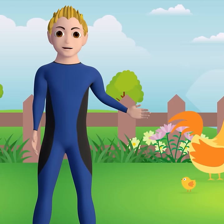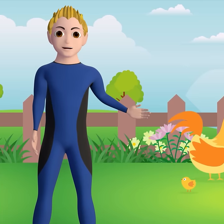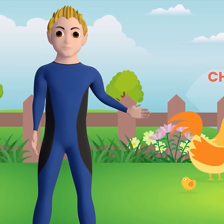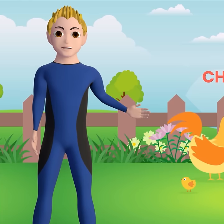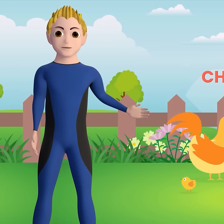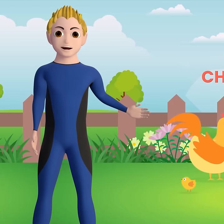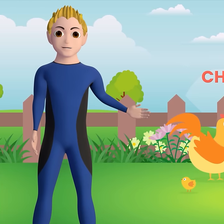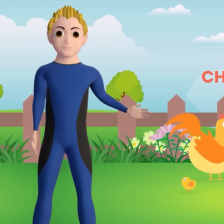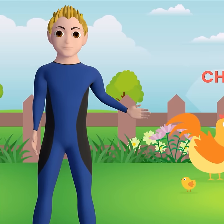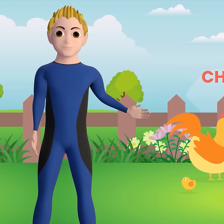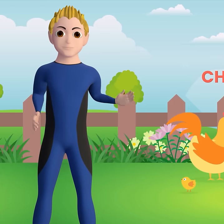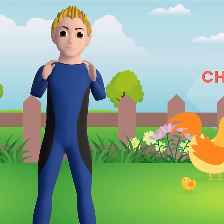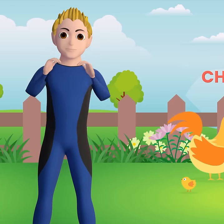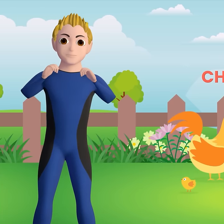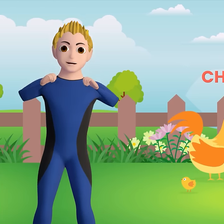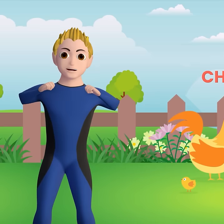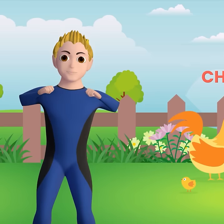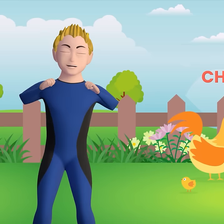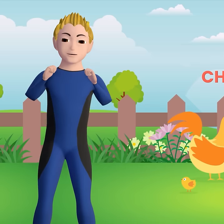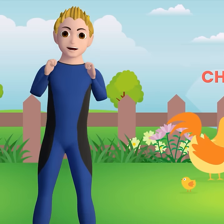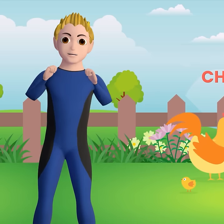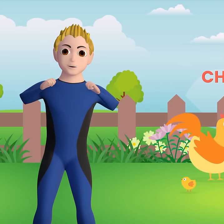Here's a chicken. Can you say chicken?